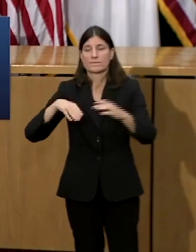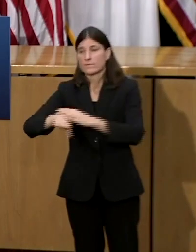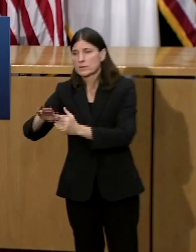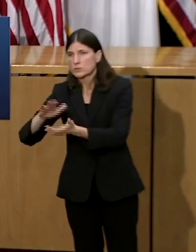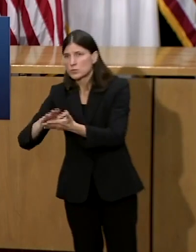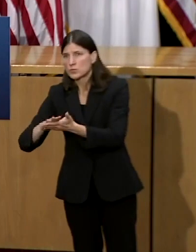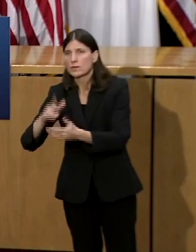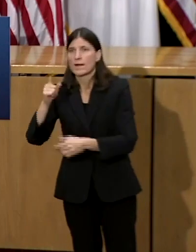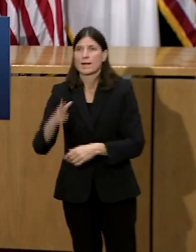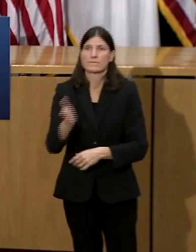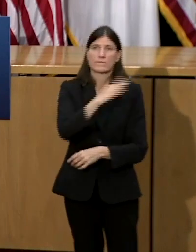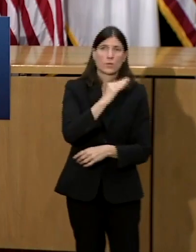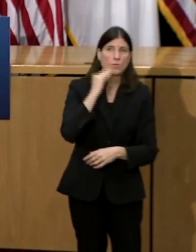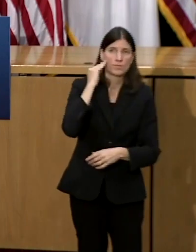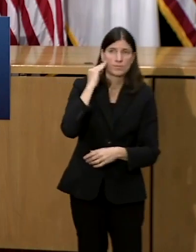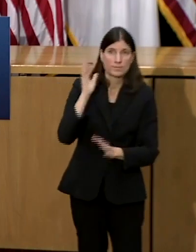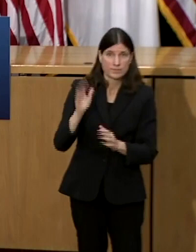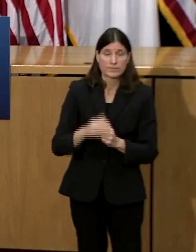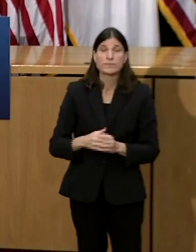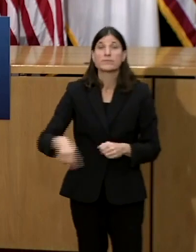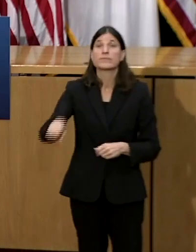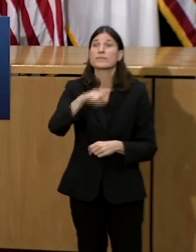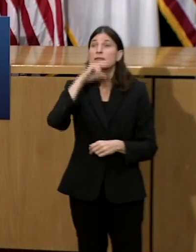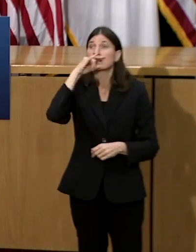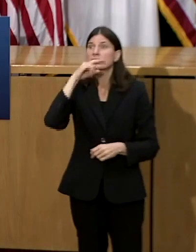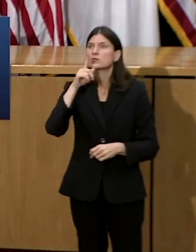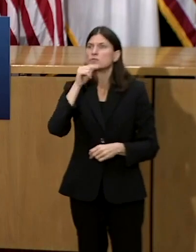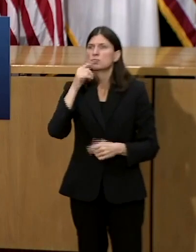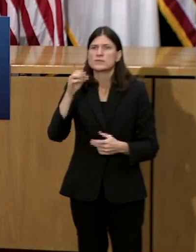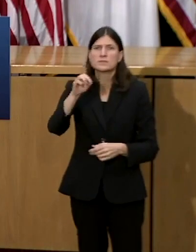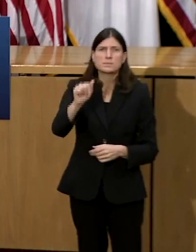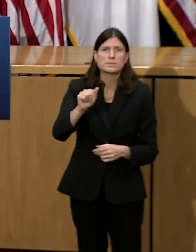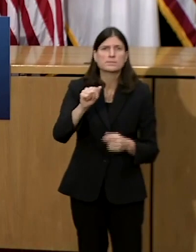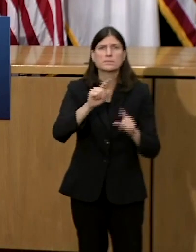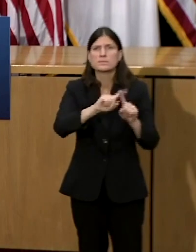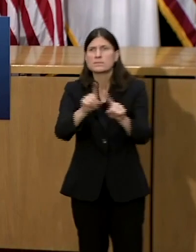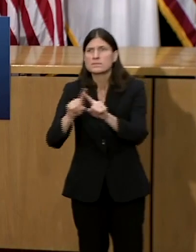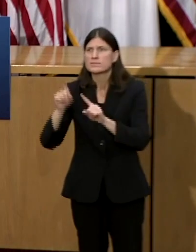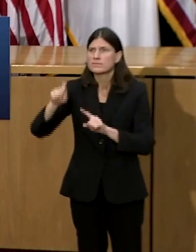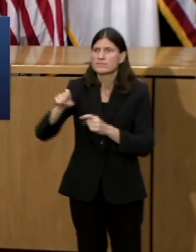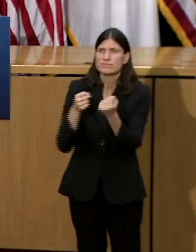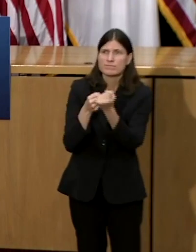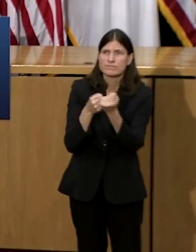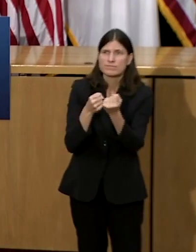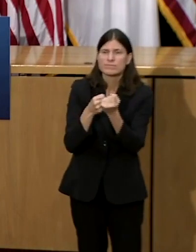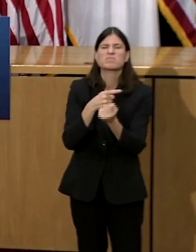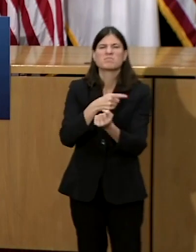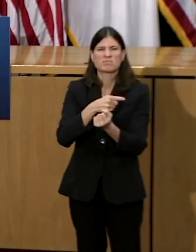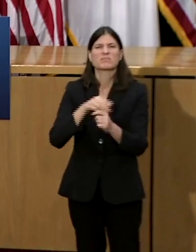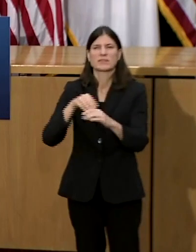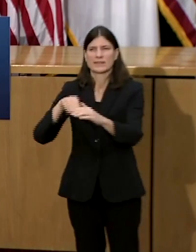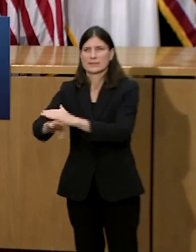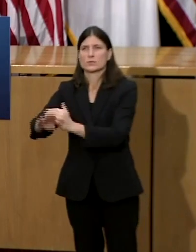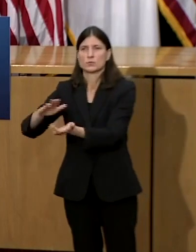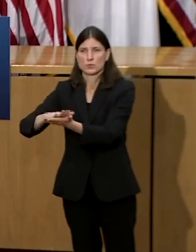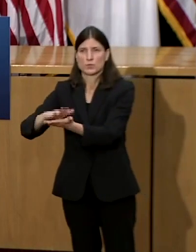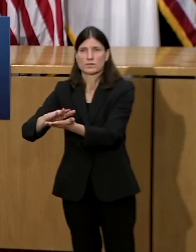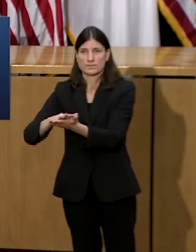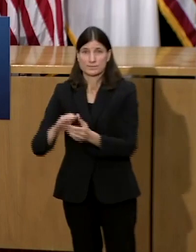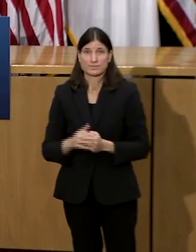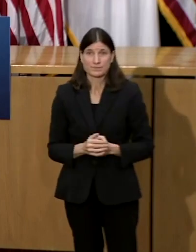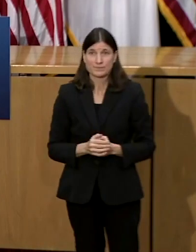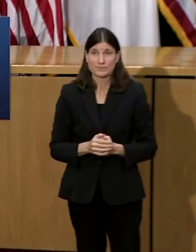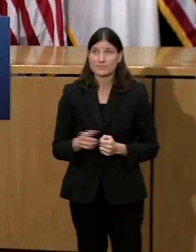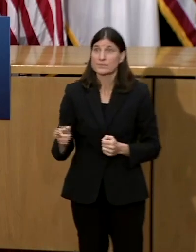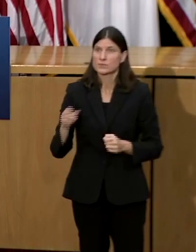test positivity rates, DESE and the Department of Public Health will work with local school officials to develop and implement customized